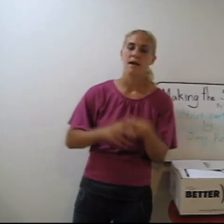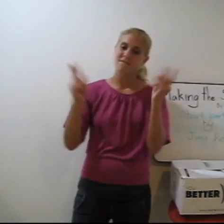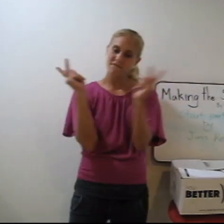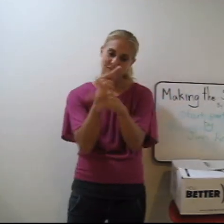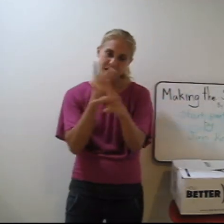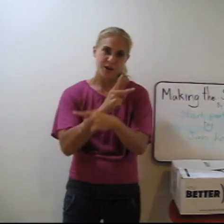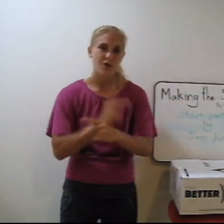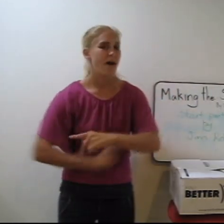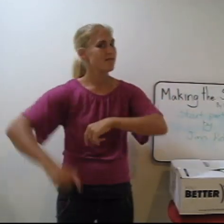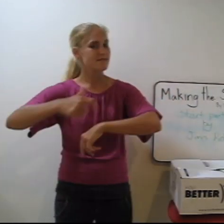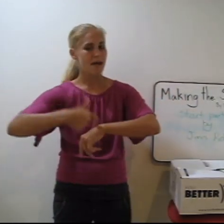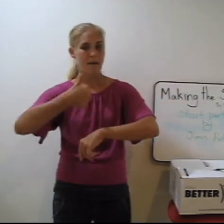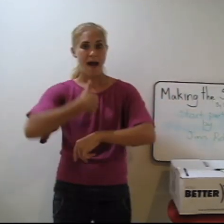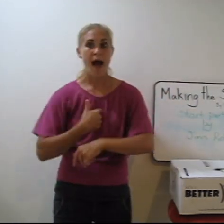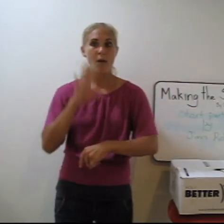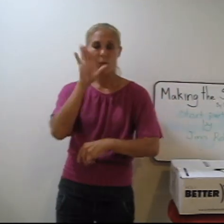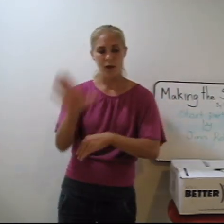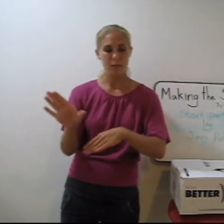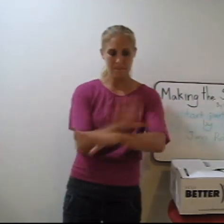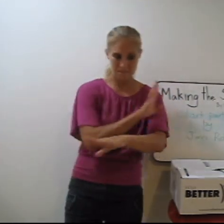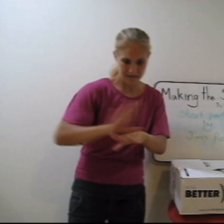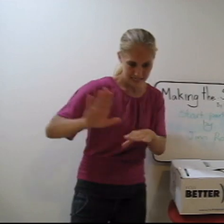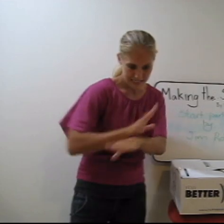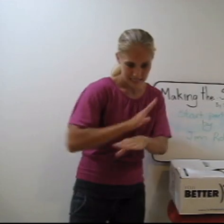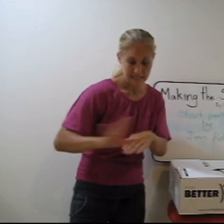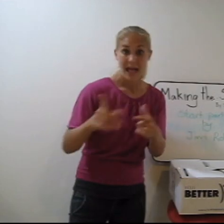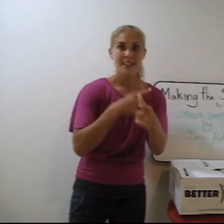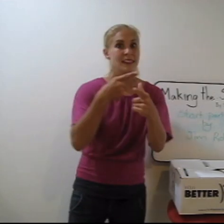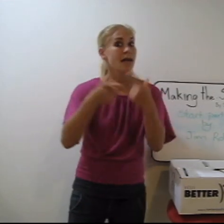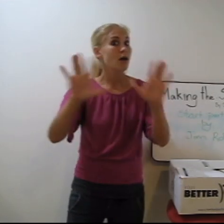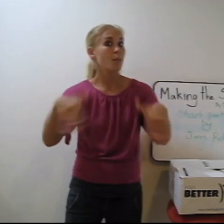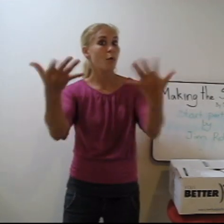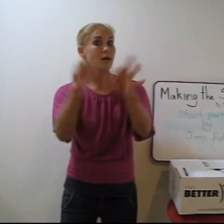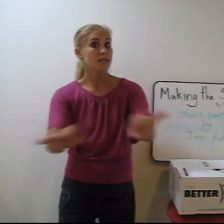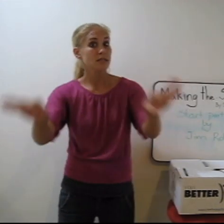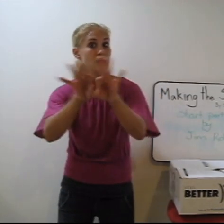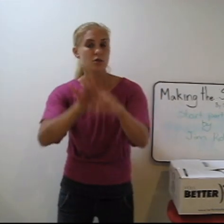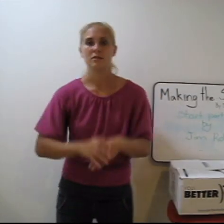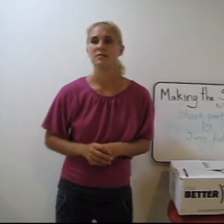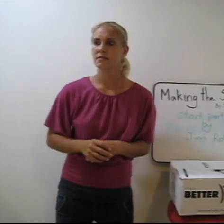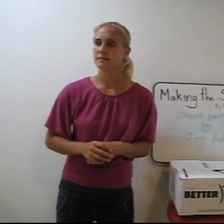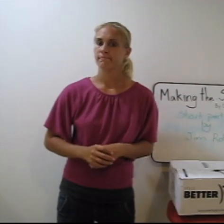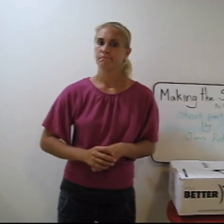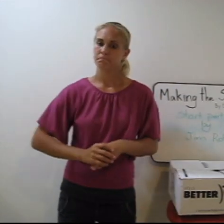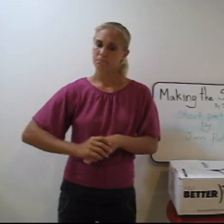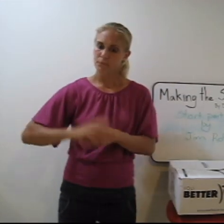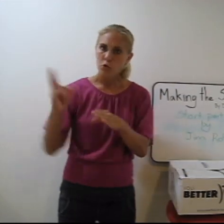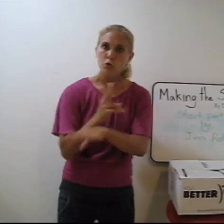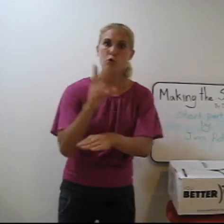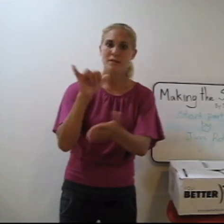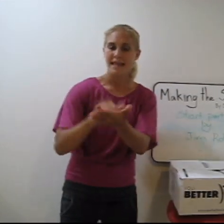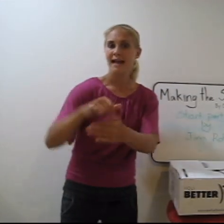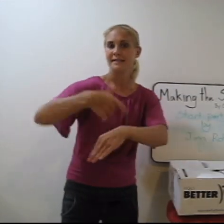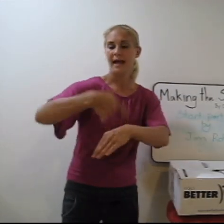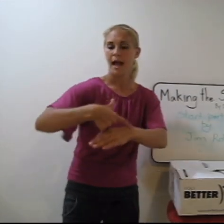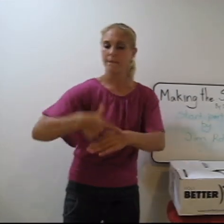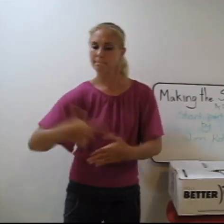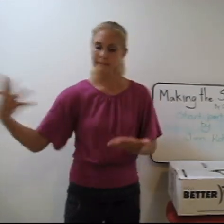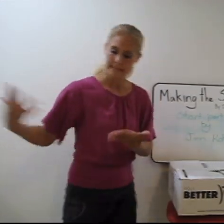will be working the business, and then I have a very important suggestion for you. Protect those blocks of time. Work during those blocks of time